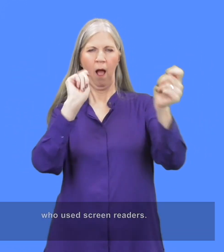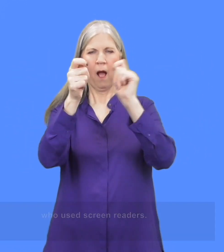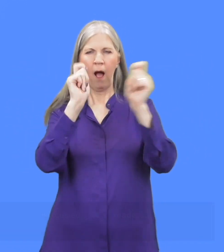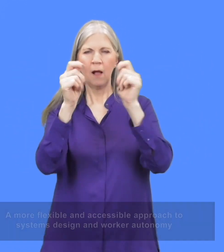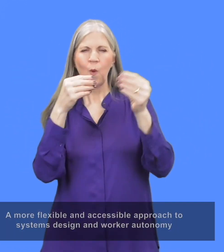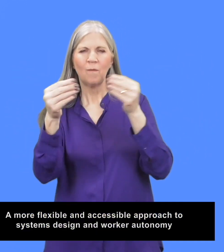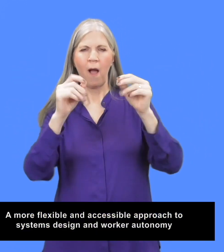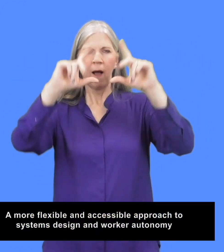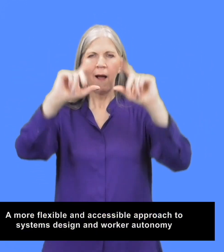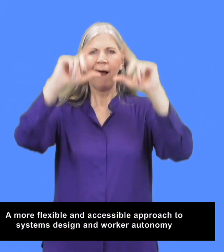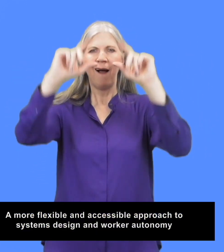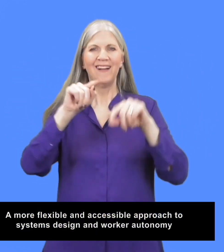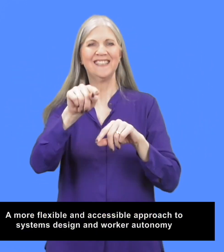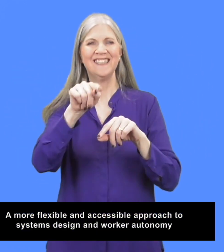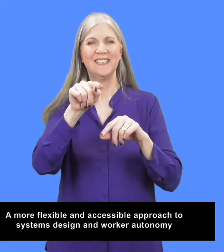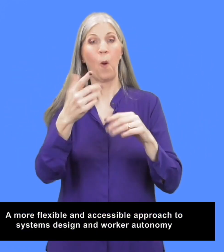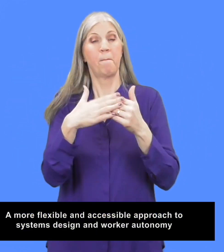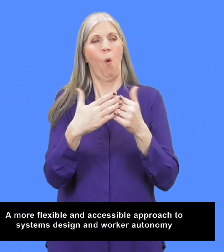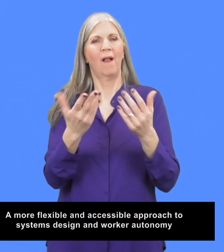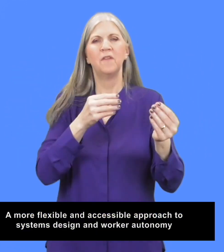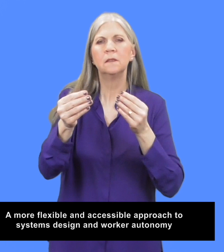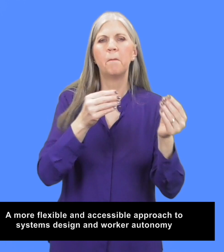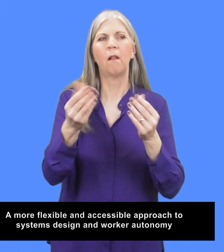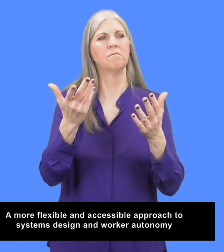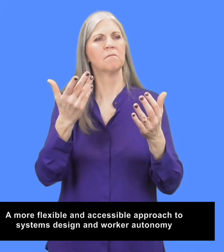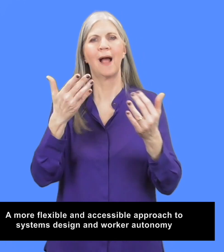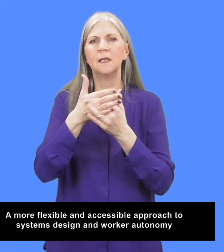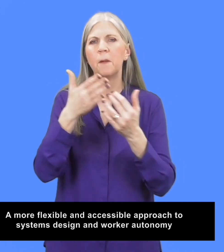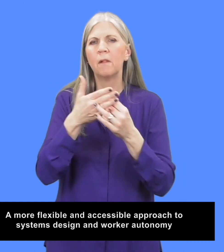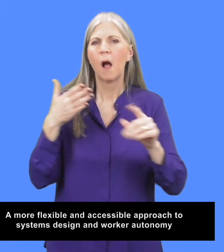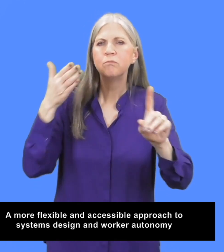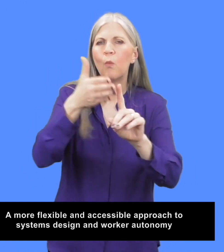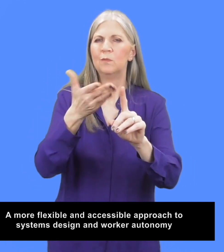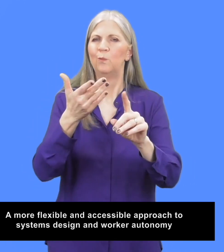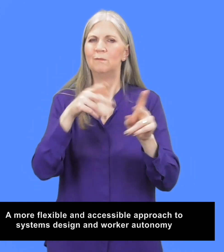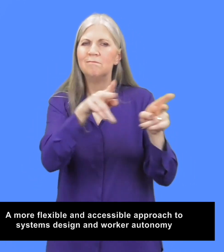A more flexible and accessible approach to systems design and worker autonomy